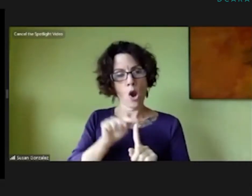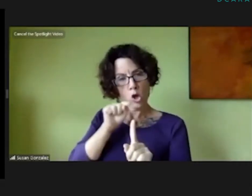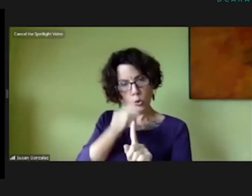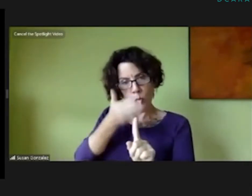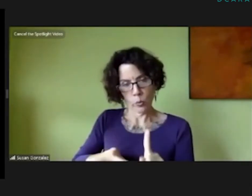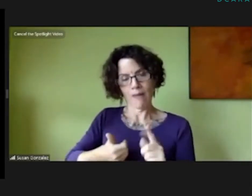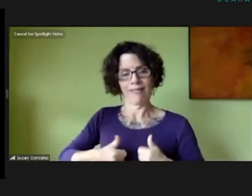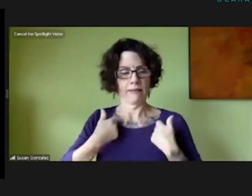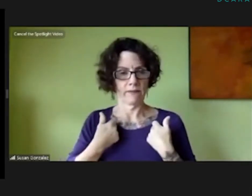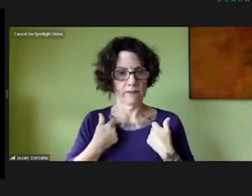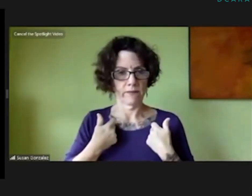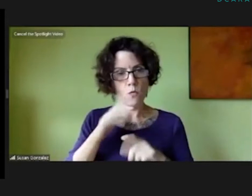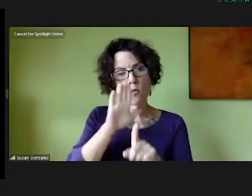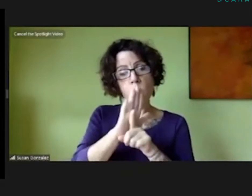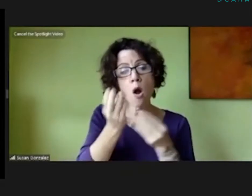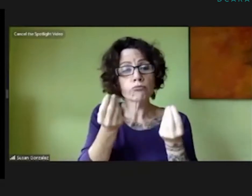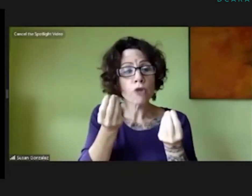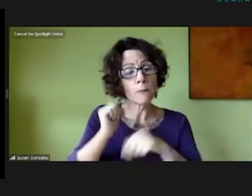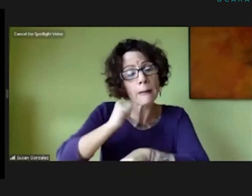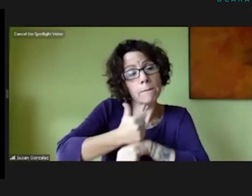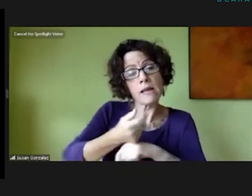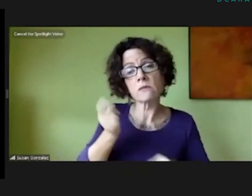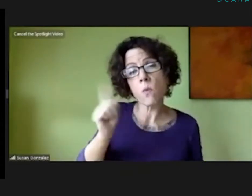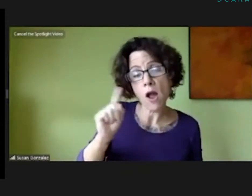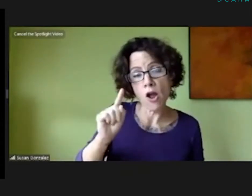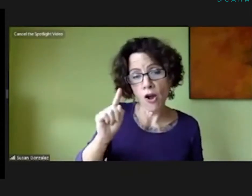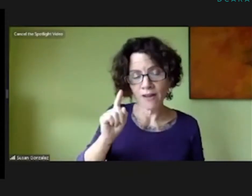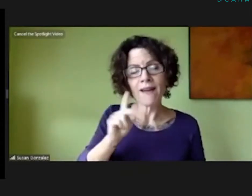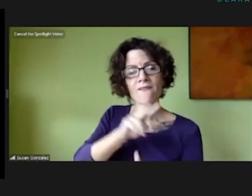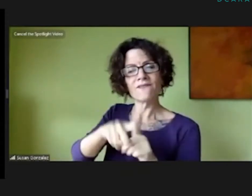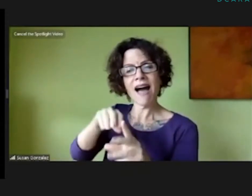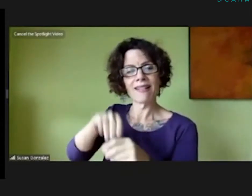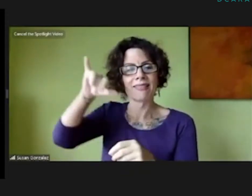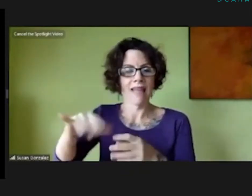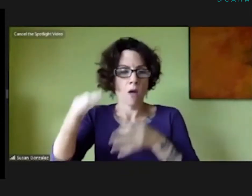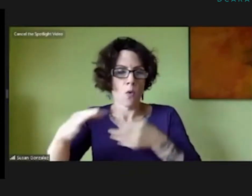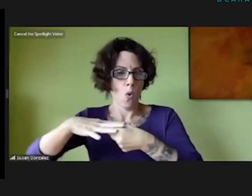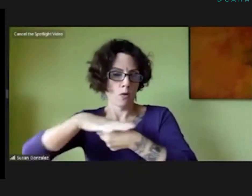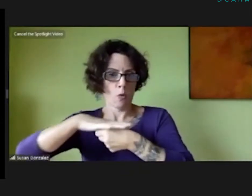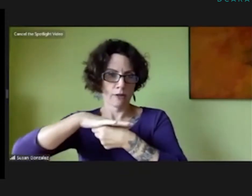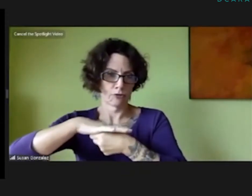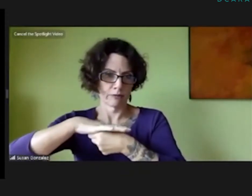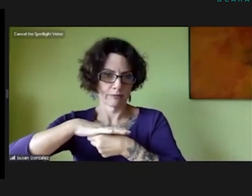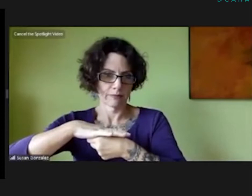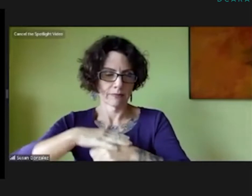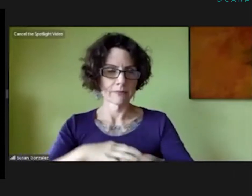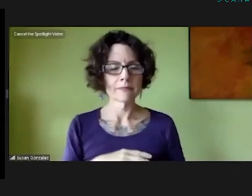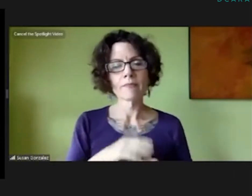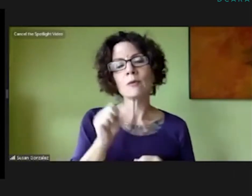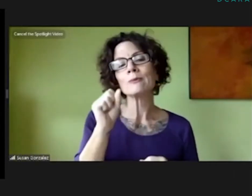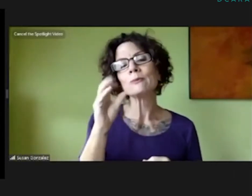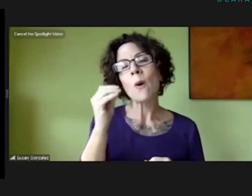area, but the challenge is everything has to happen where you live. Your property